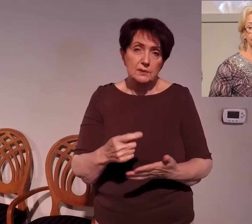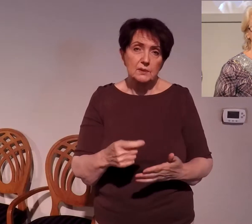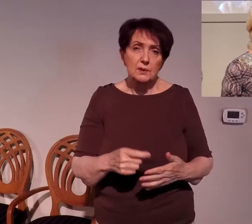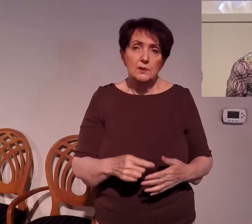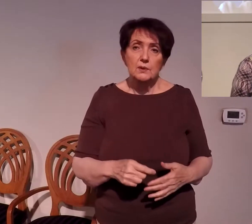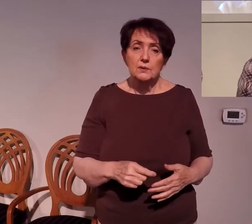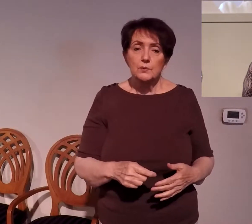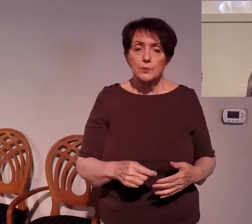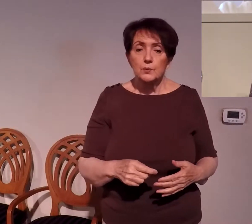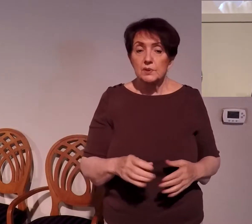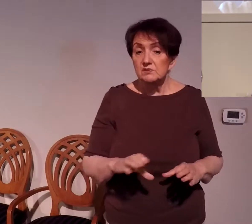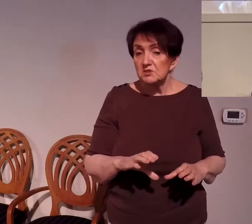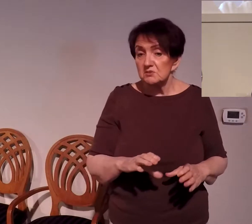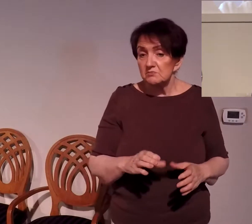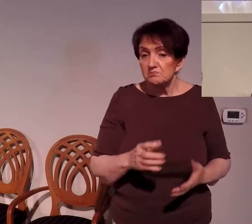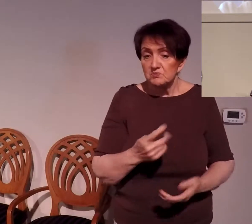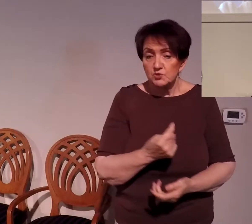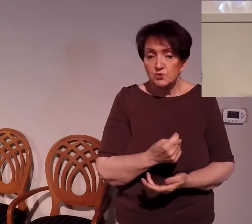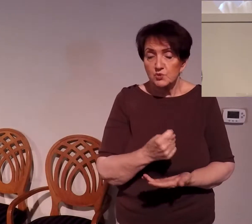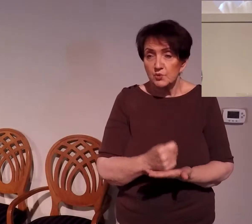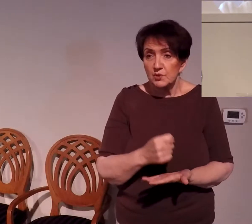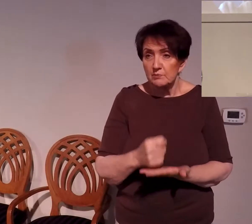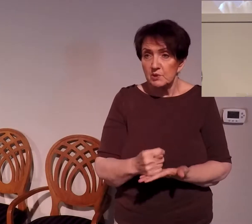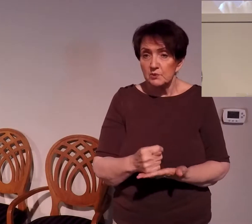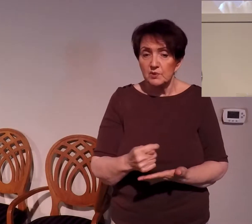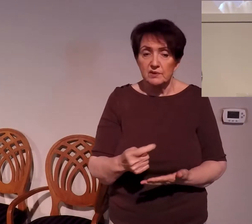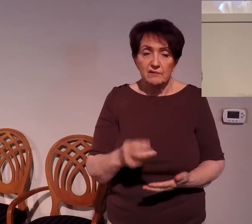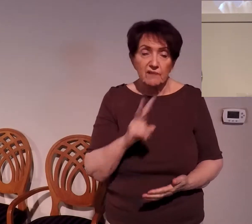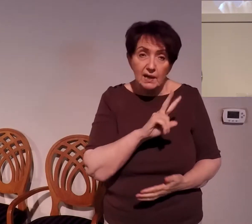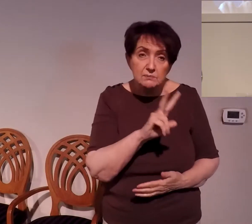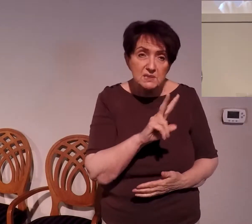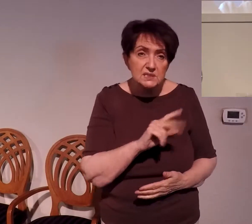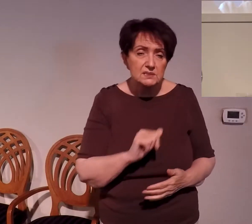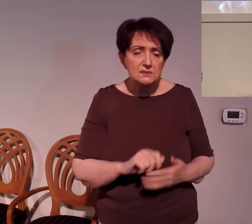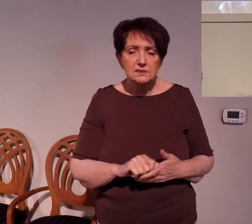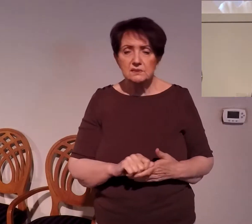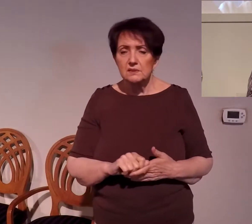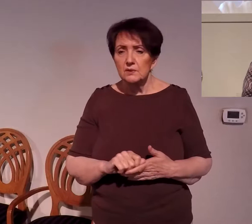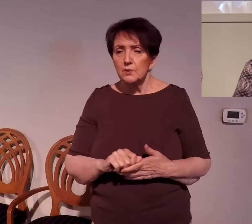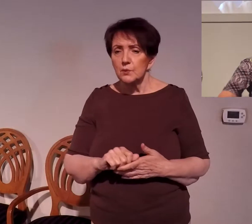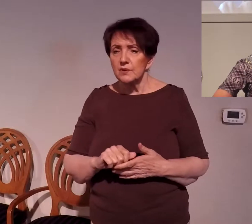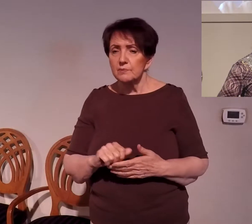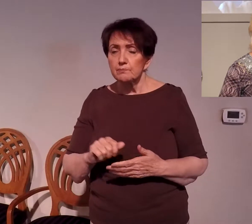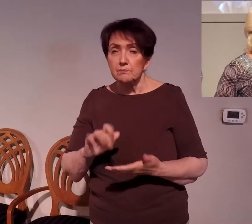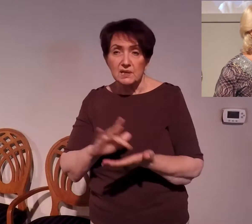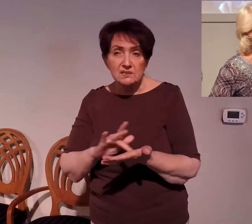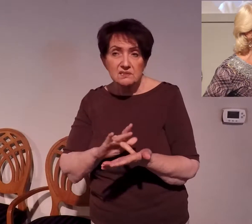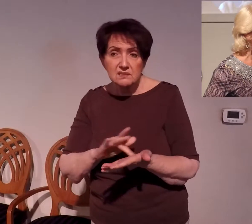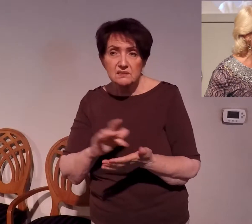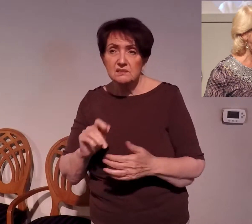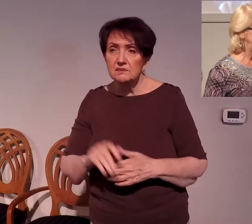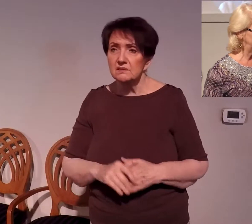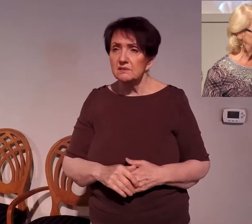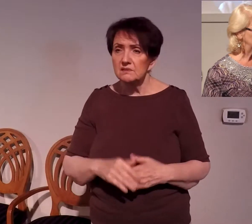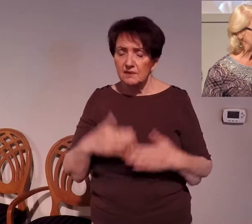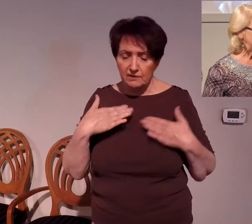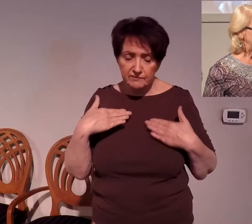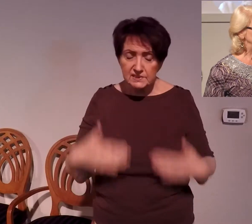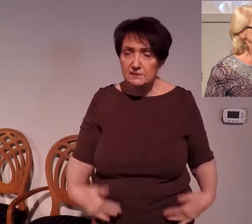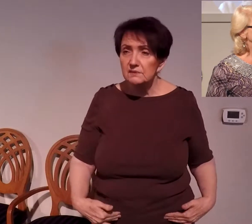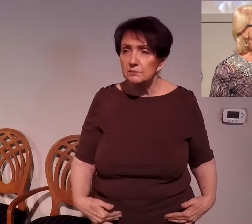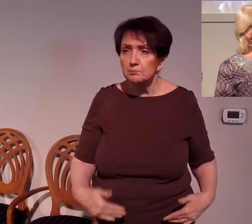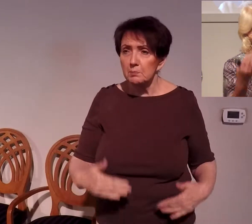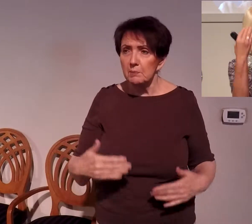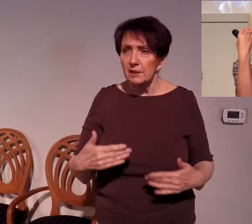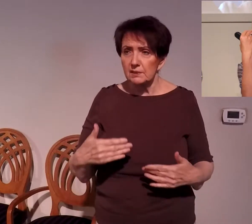treatment with our supplements, with allopathic medicine, right? We treat our physicality.